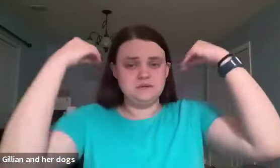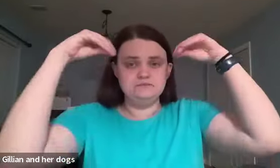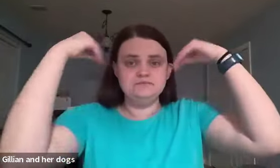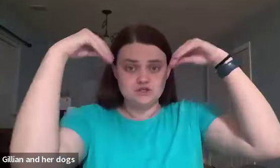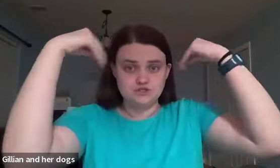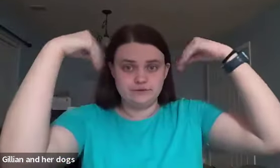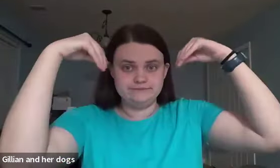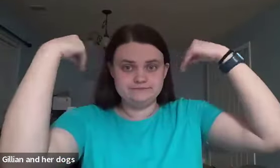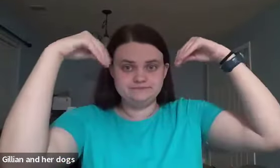Excuse me, store.